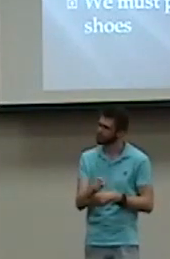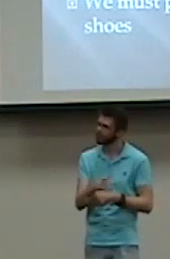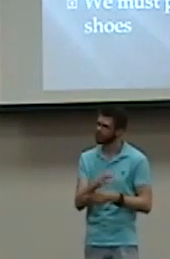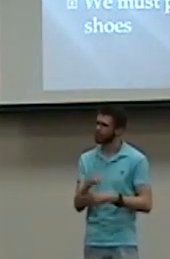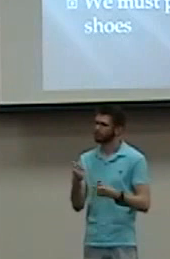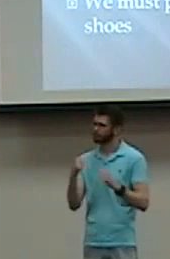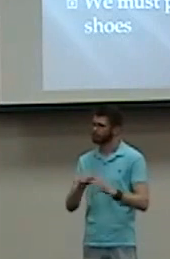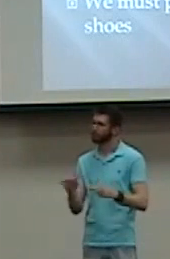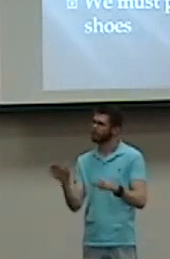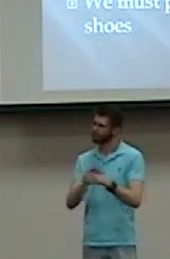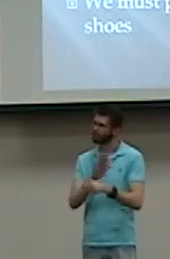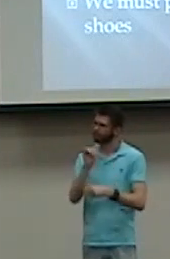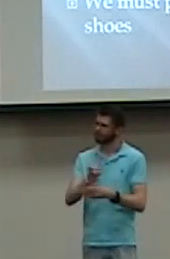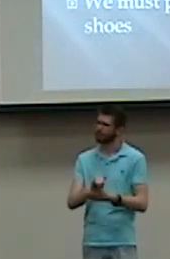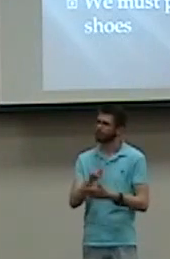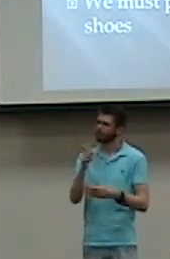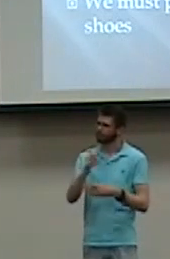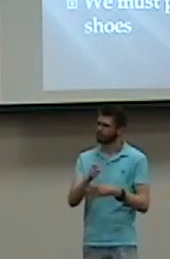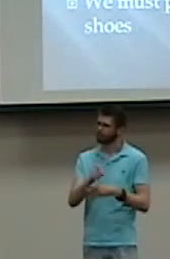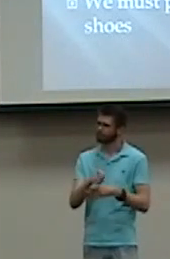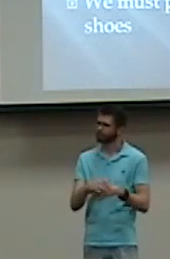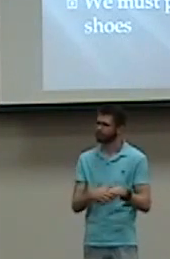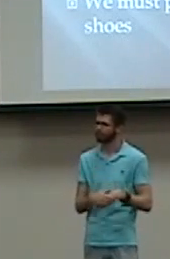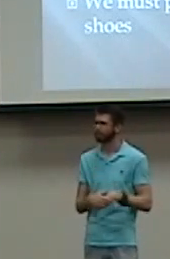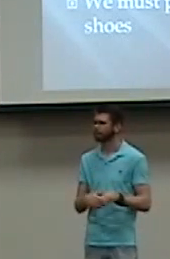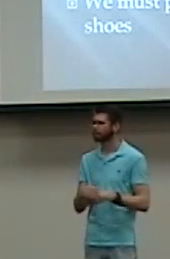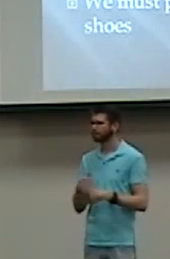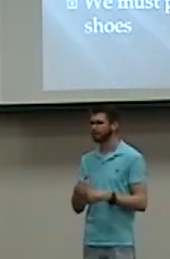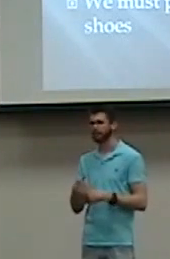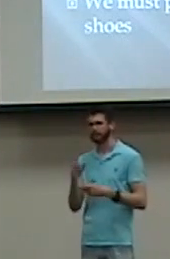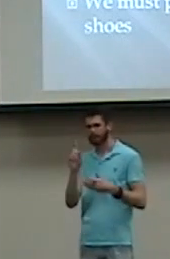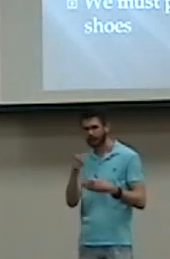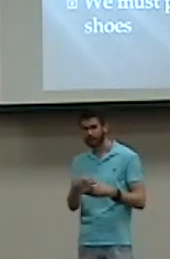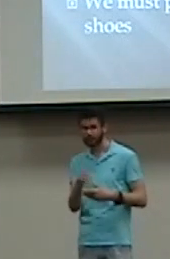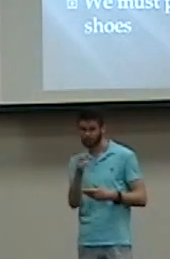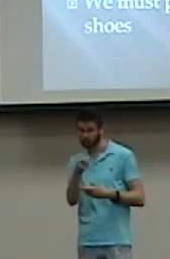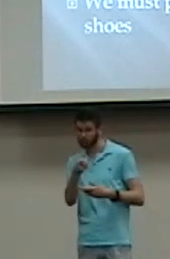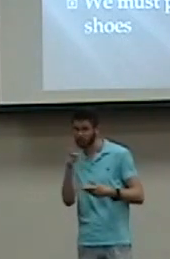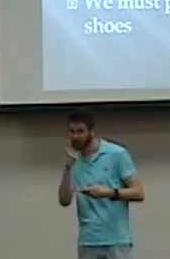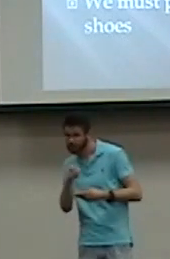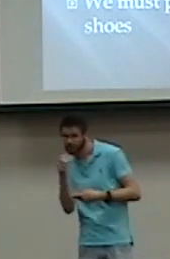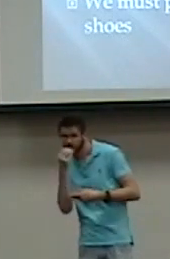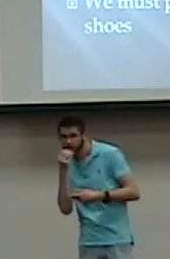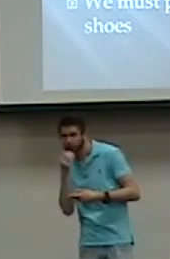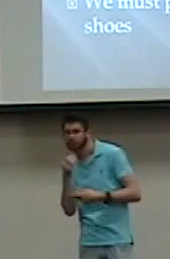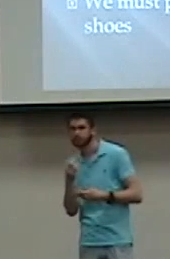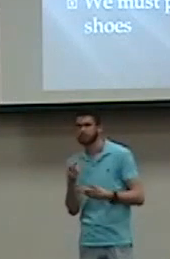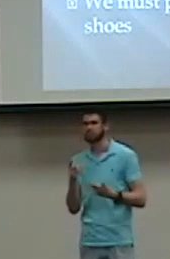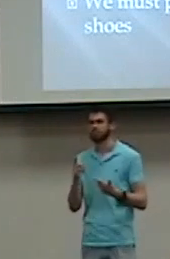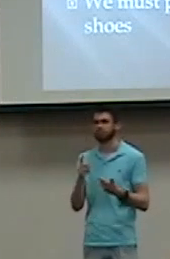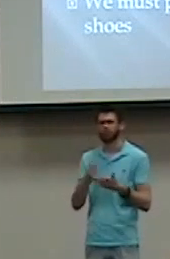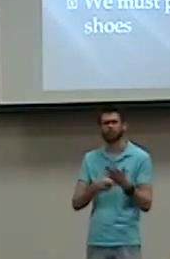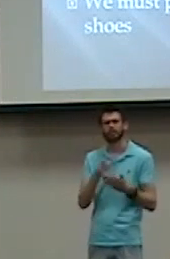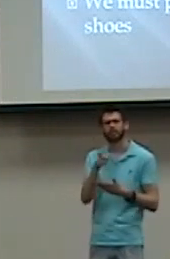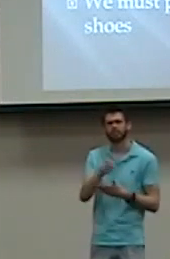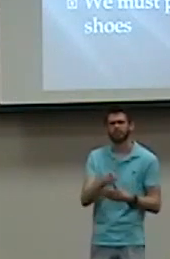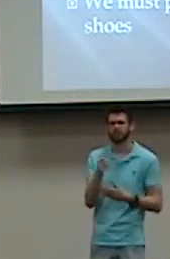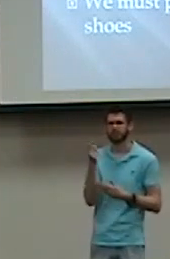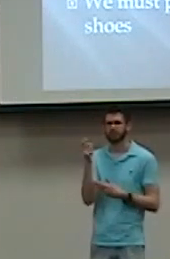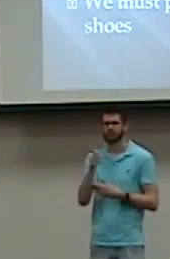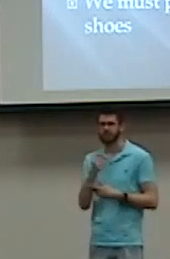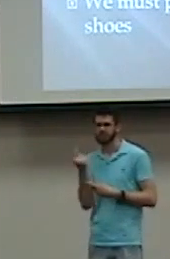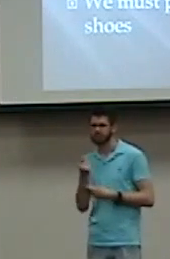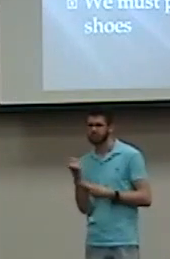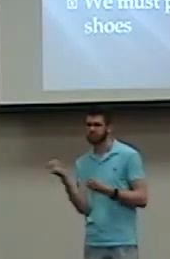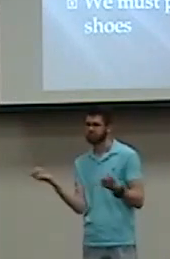actually needs. Coordinating and finding out, what time do you need food if you need food? Coordinating, what do you need? Do you need somebody to come by and just encourage